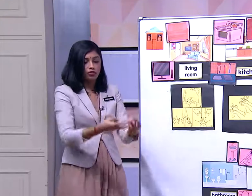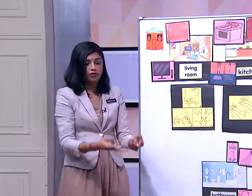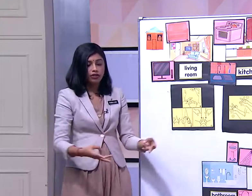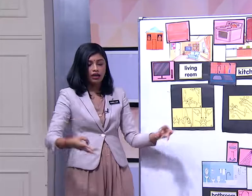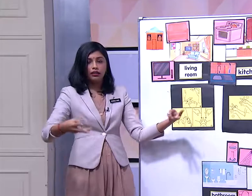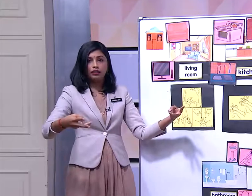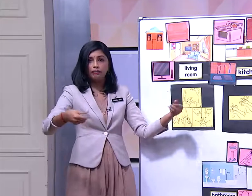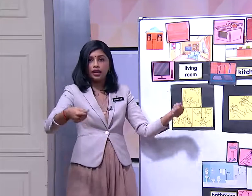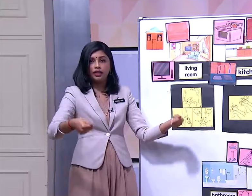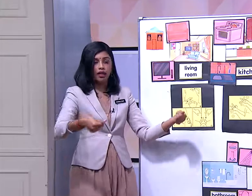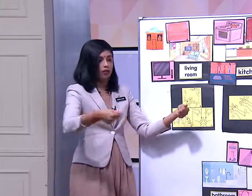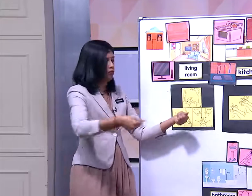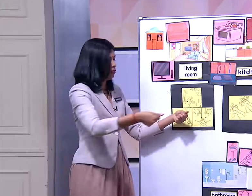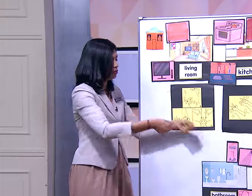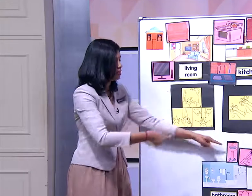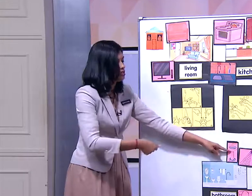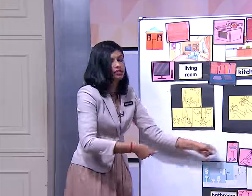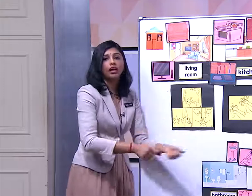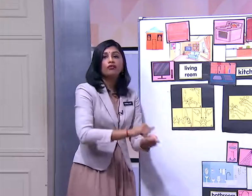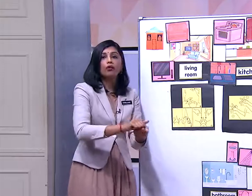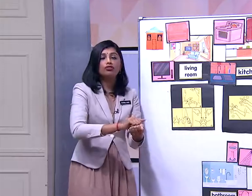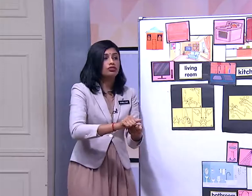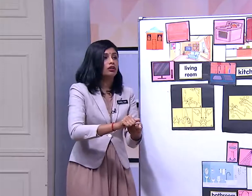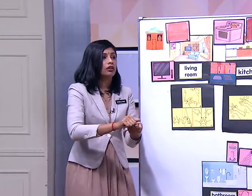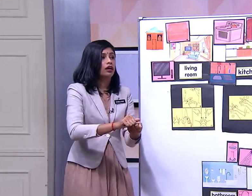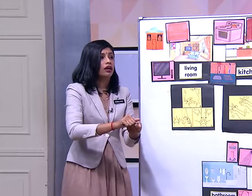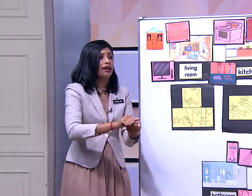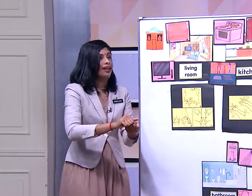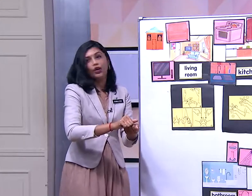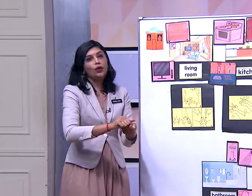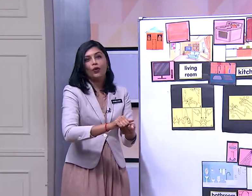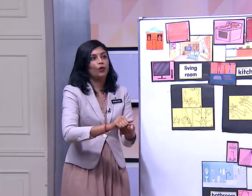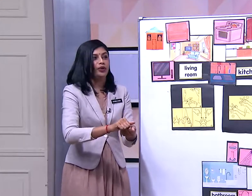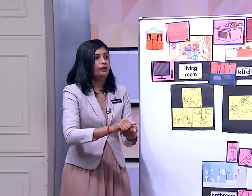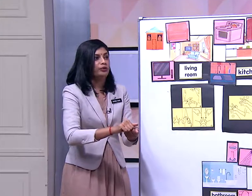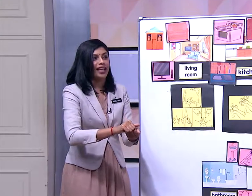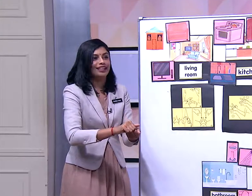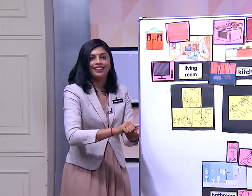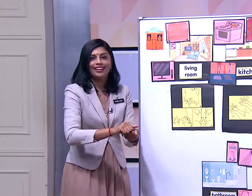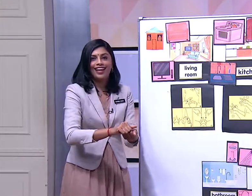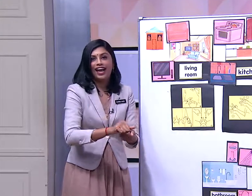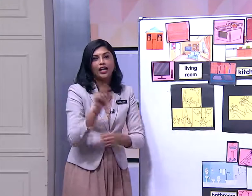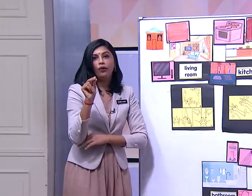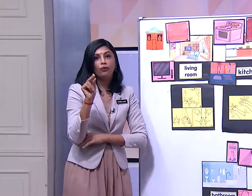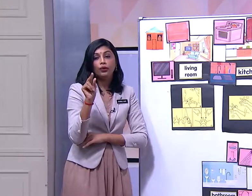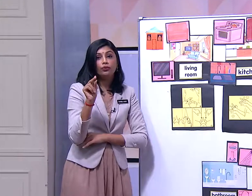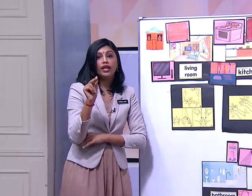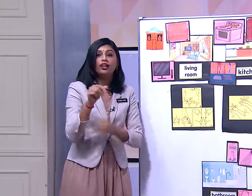you carry the pan and go to this and wash? No. No, we don't do that. No, we don't do that. We